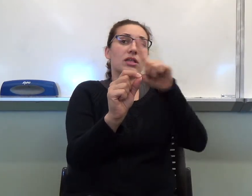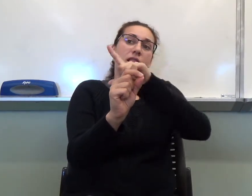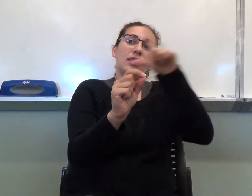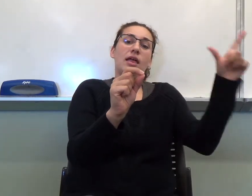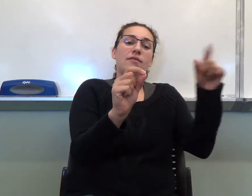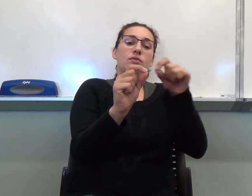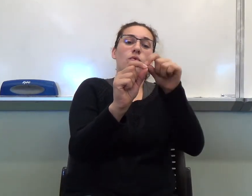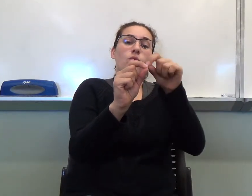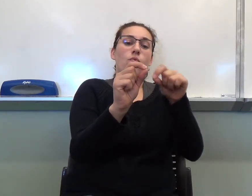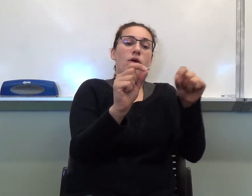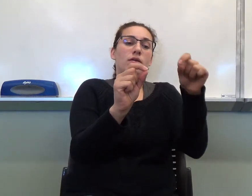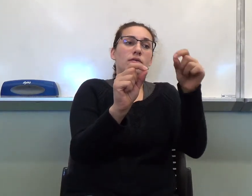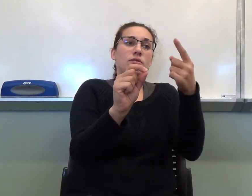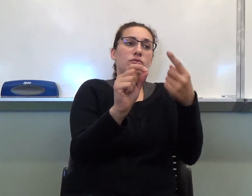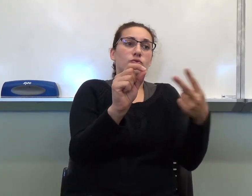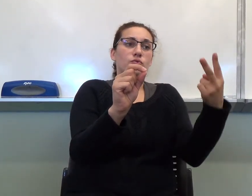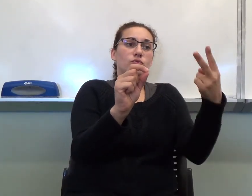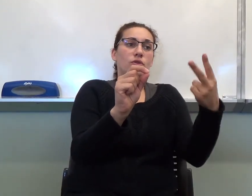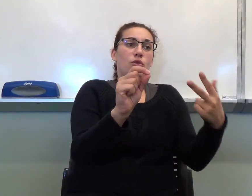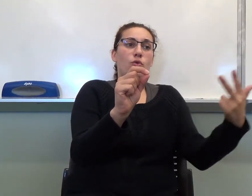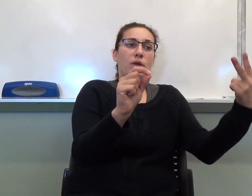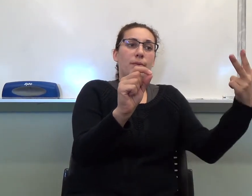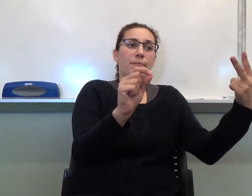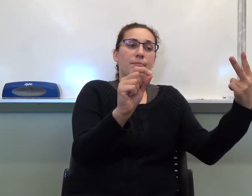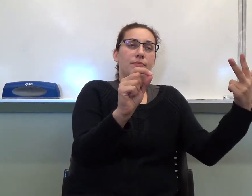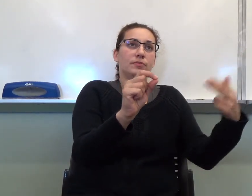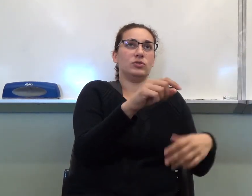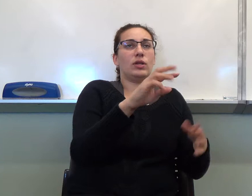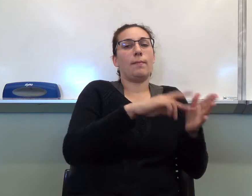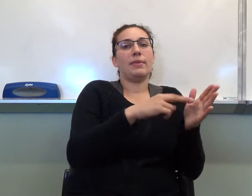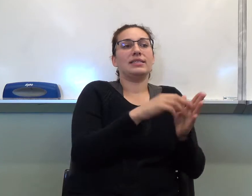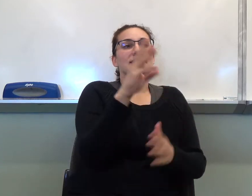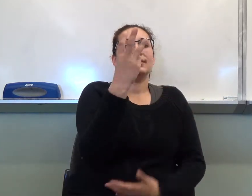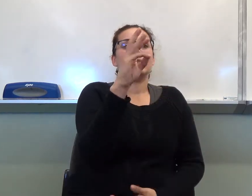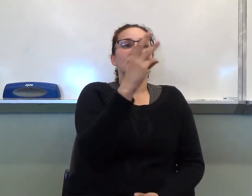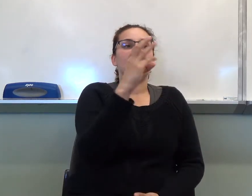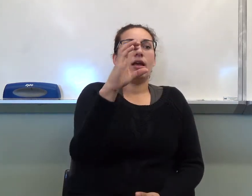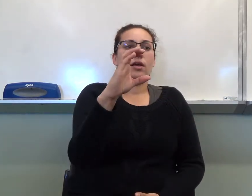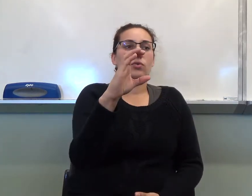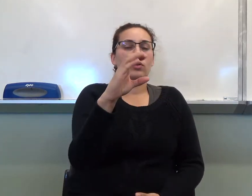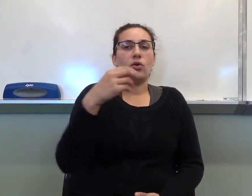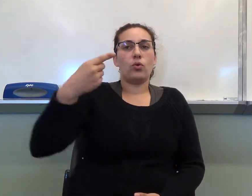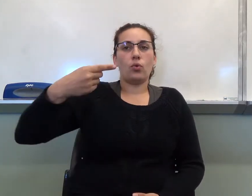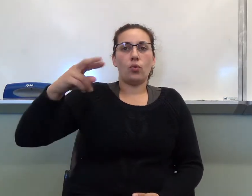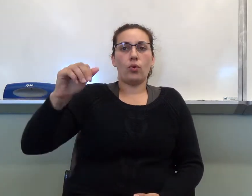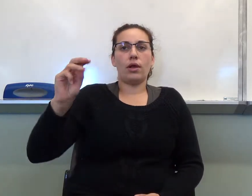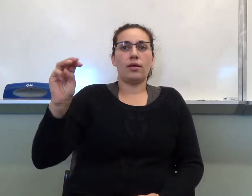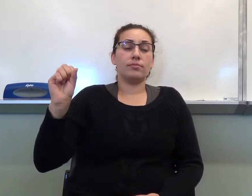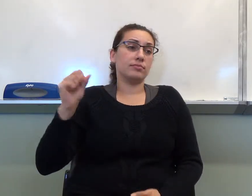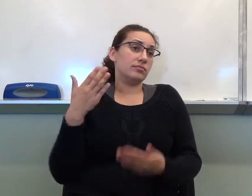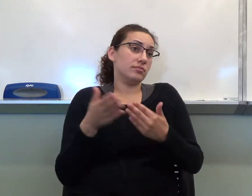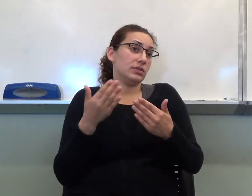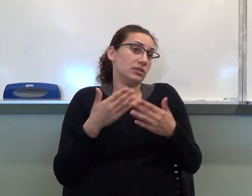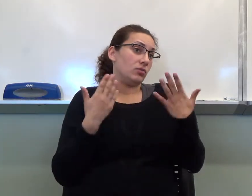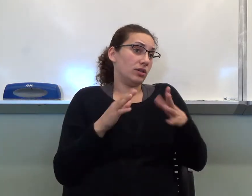3. And that is 1,600 grams. That's the easy way to do it. That's the way the kids do it in